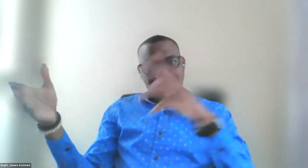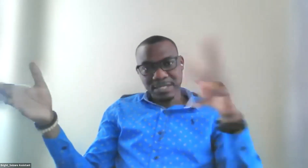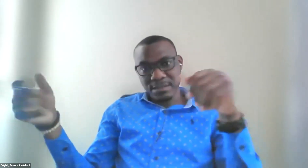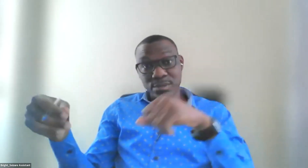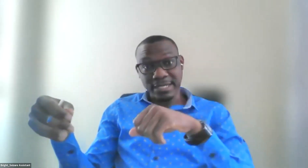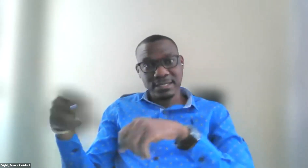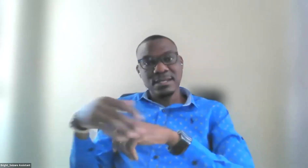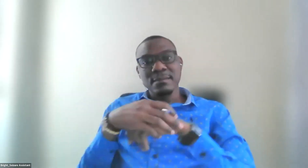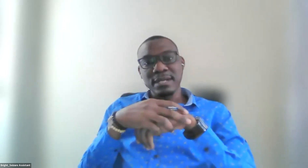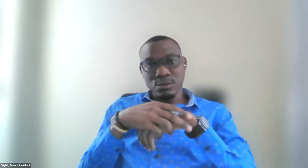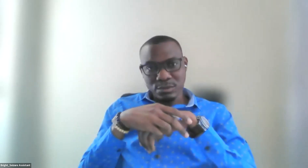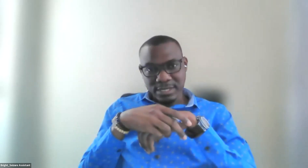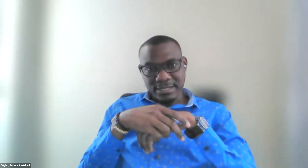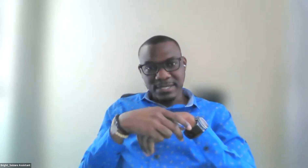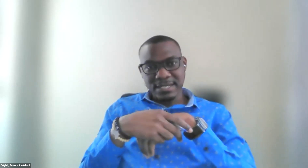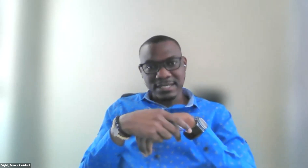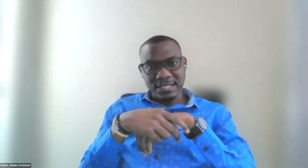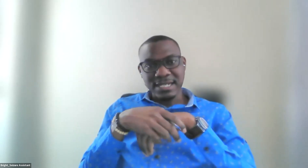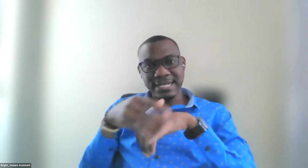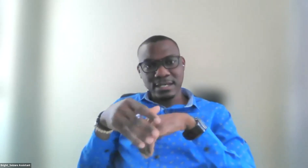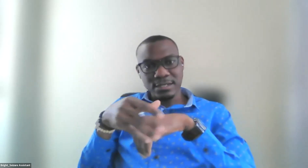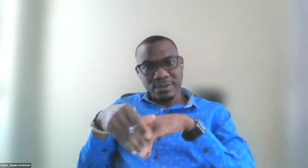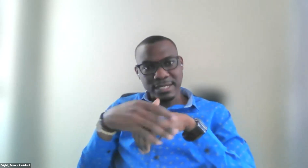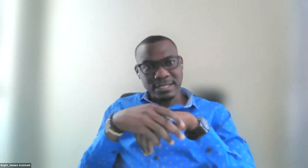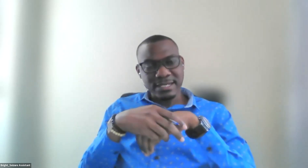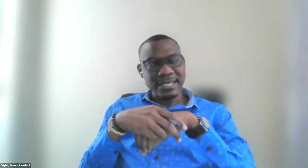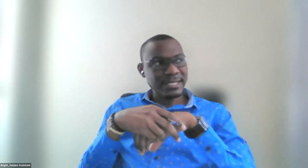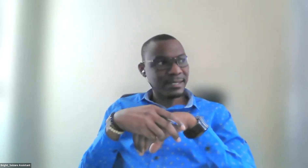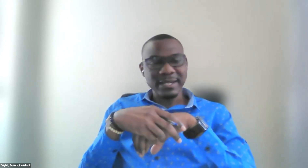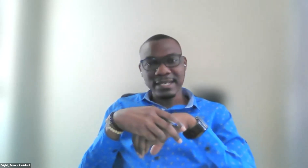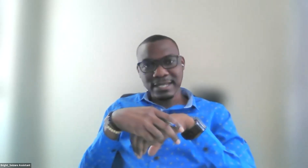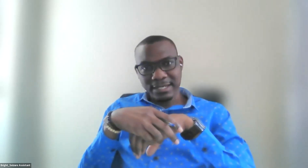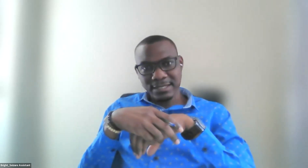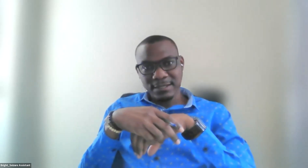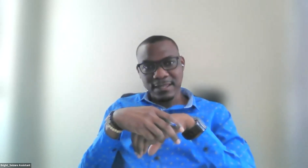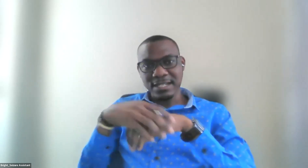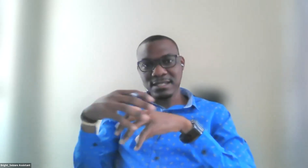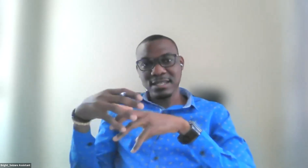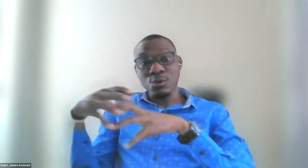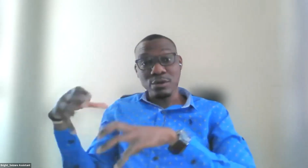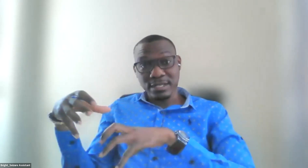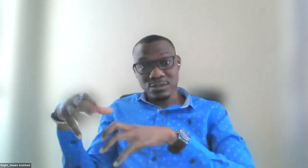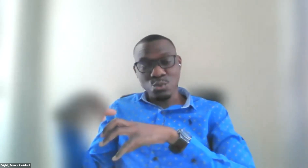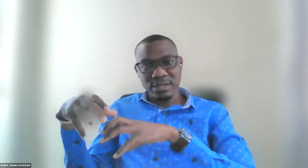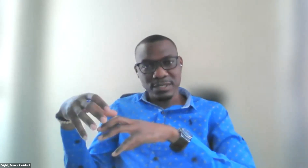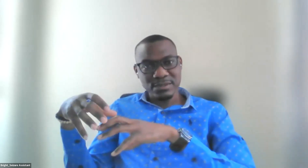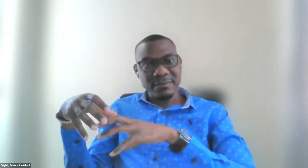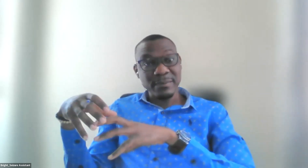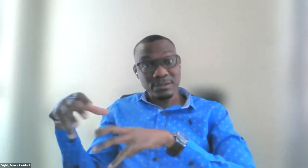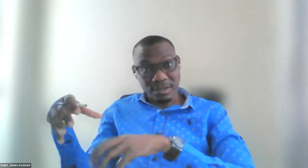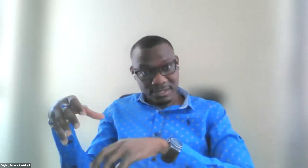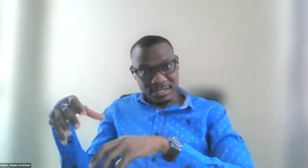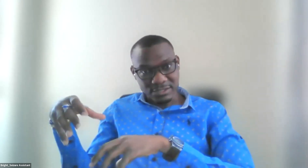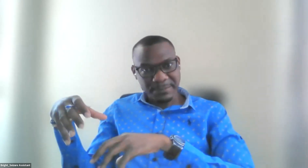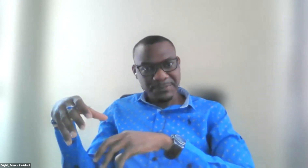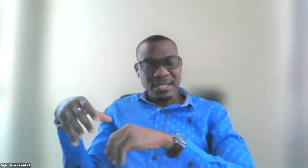epilepsy. Say bright. My aura is basically a high heart rate and I get a panic attack. That's the aura that's warning me to say I'm